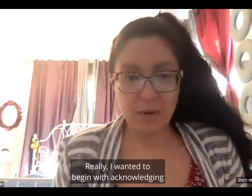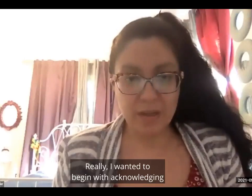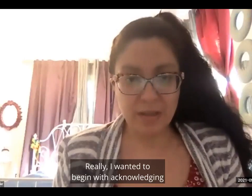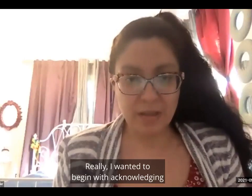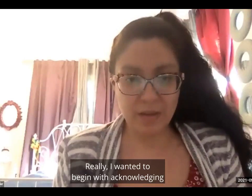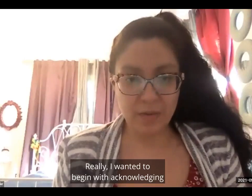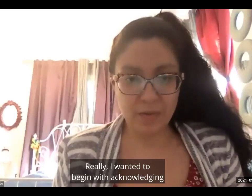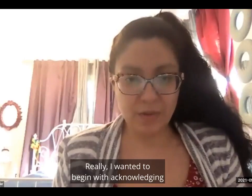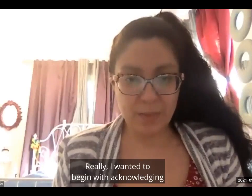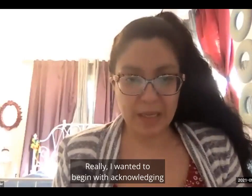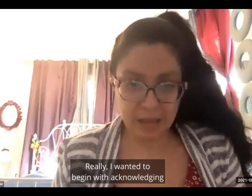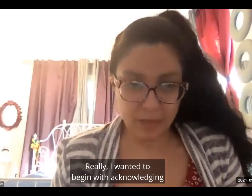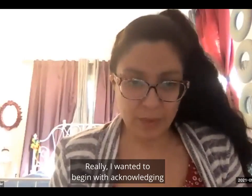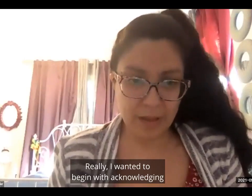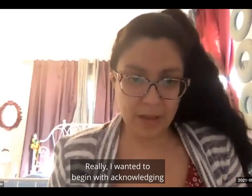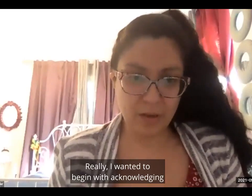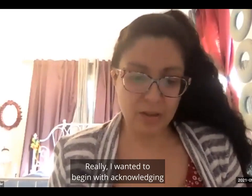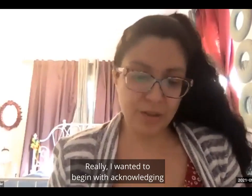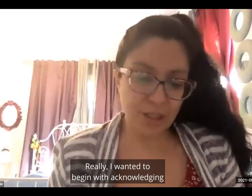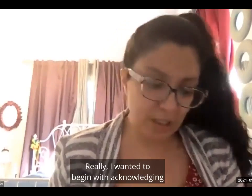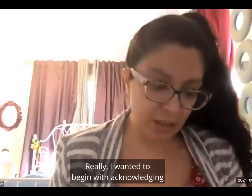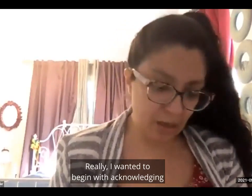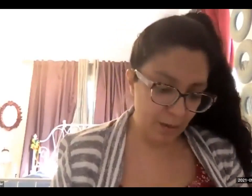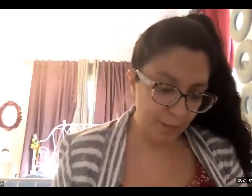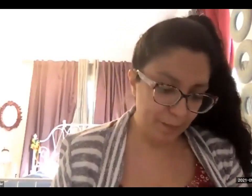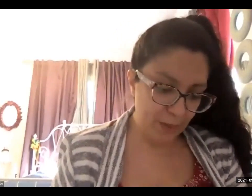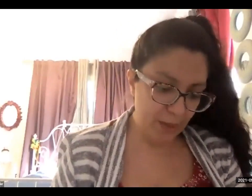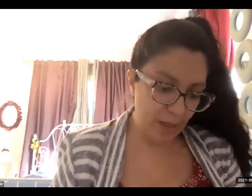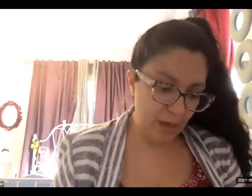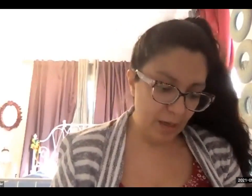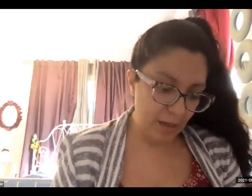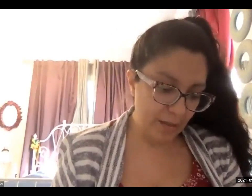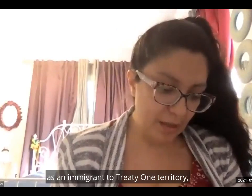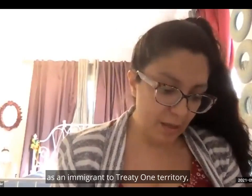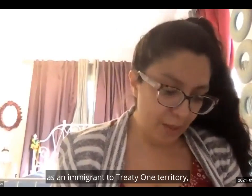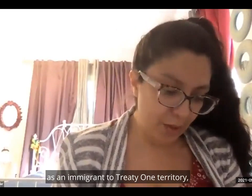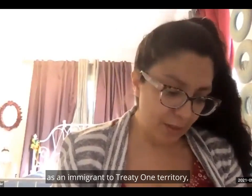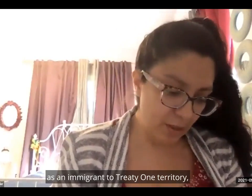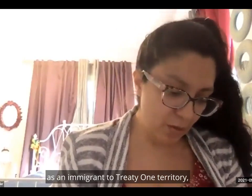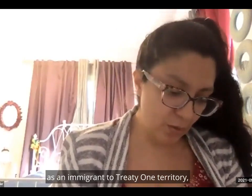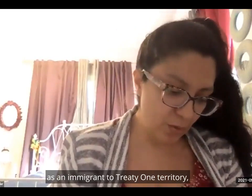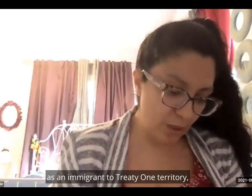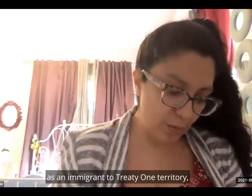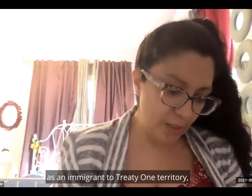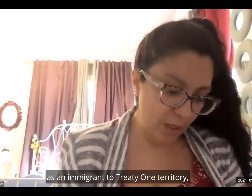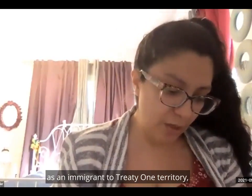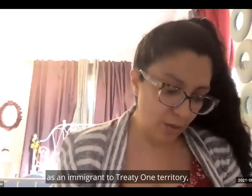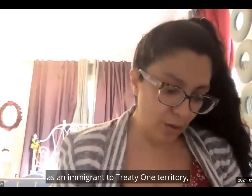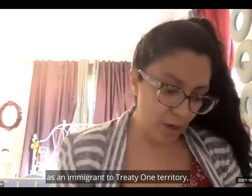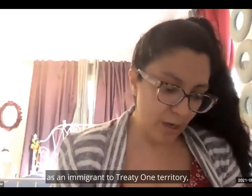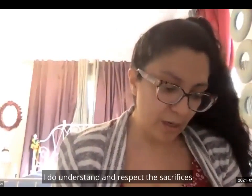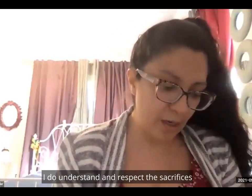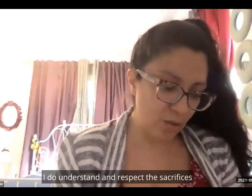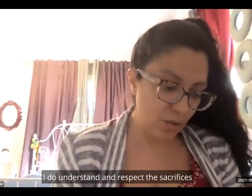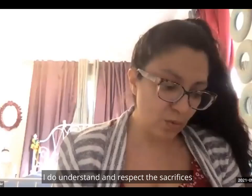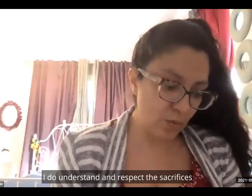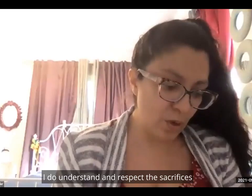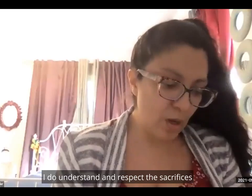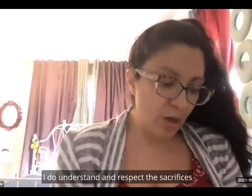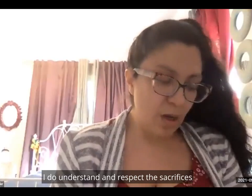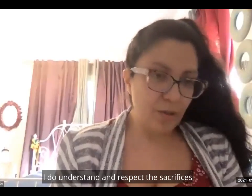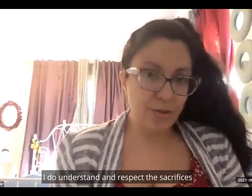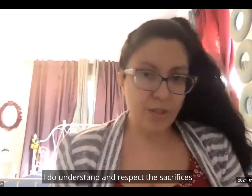Really, I wanted to begin with acknowledging as an immigrant to Treaty 1 territory, I